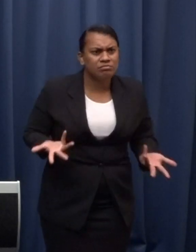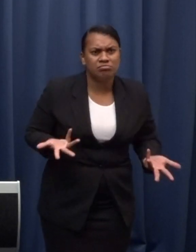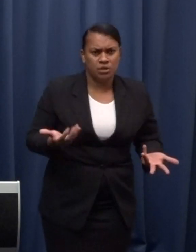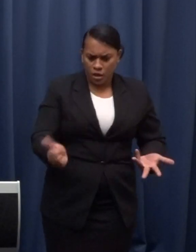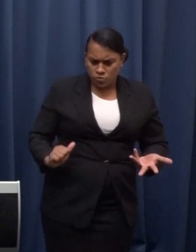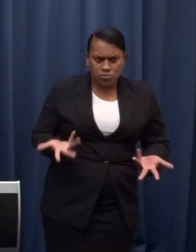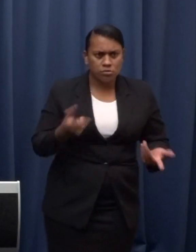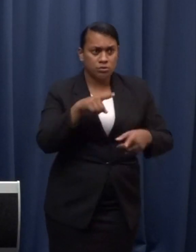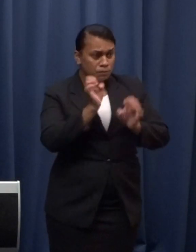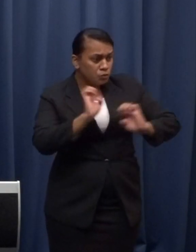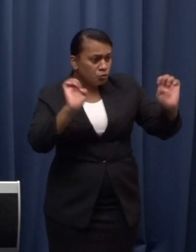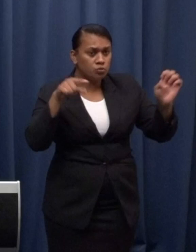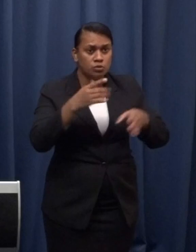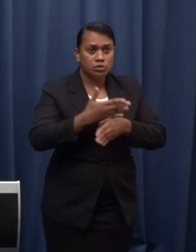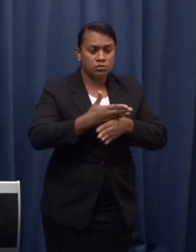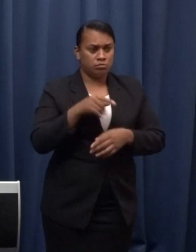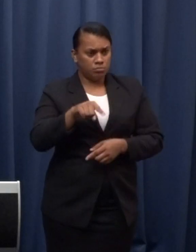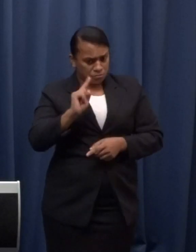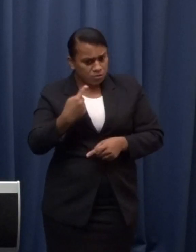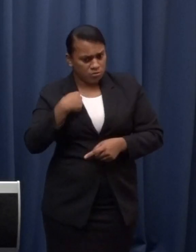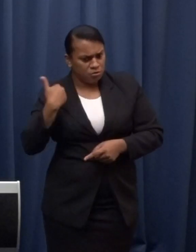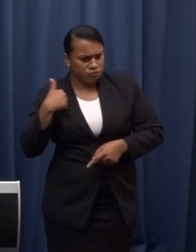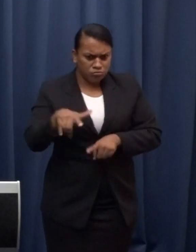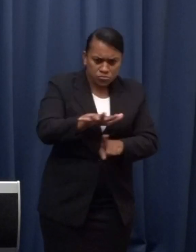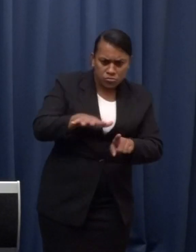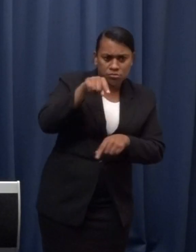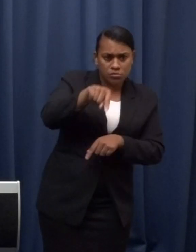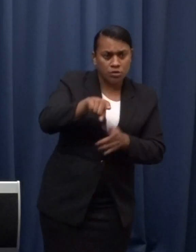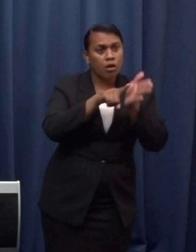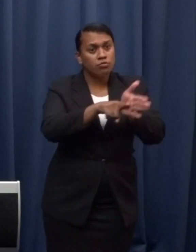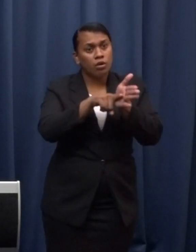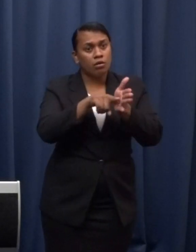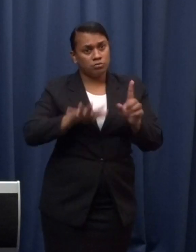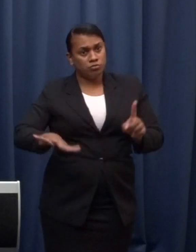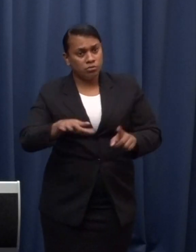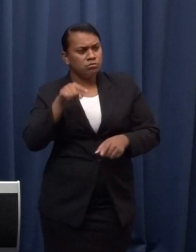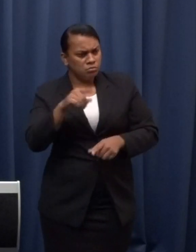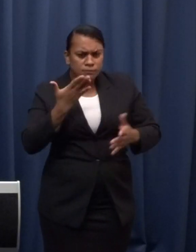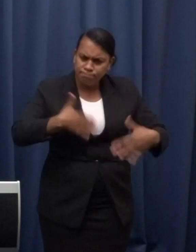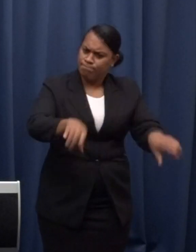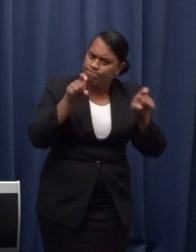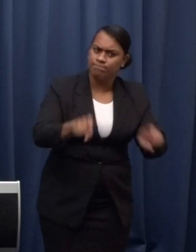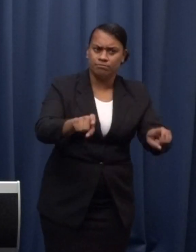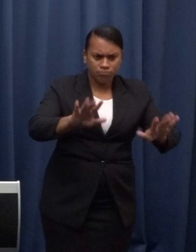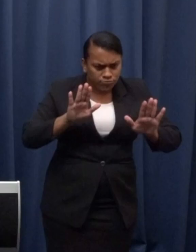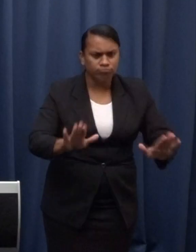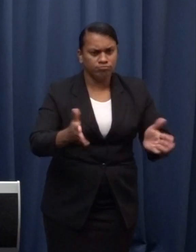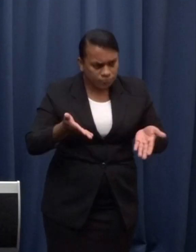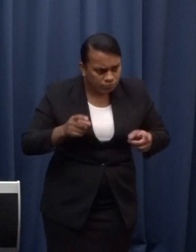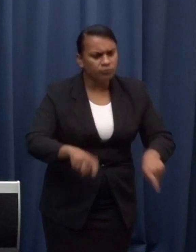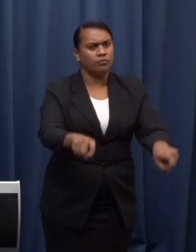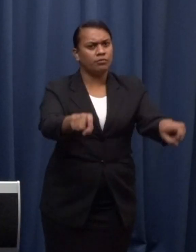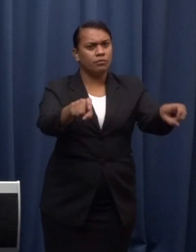Basically, if you are living in the Greater Lautoka area, you will now stay in the Greater Lautoka area. If you do